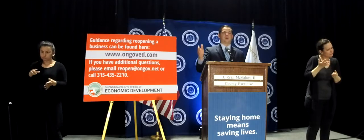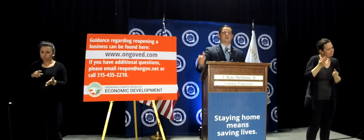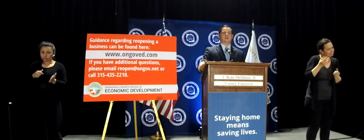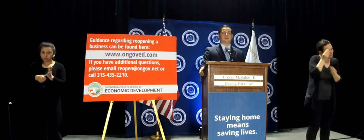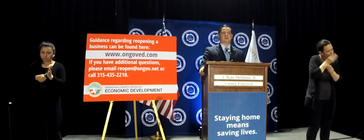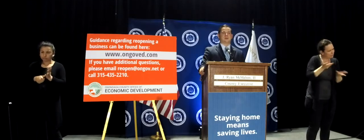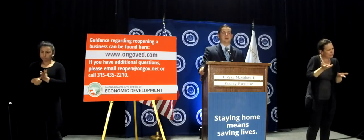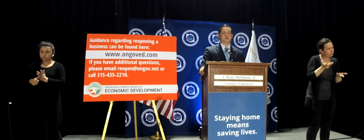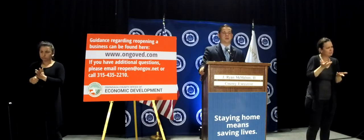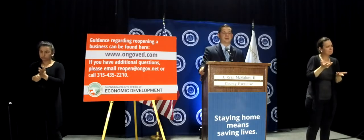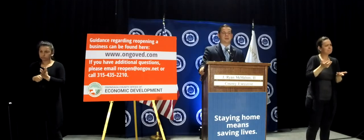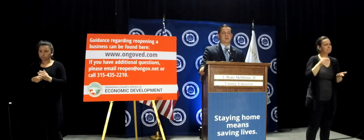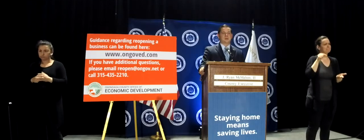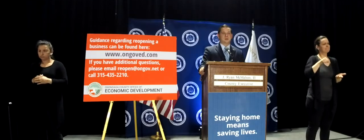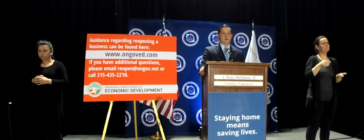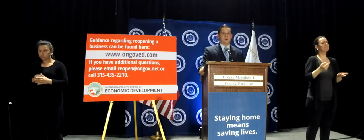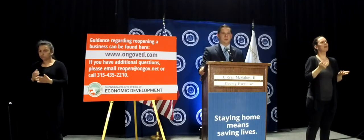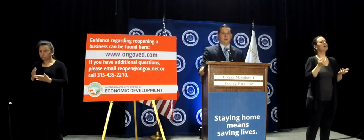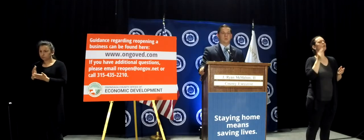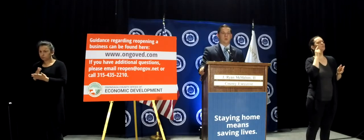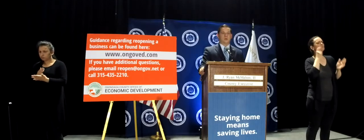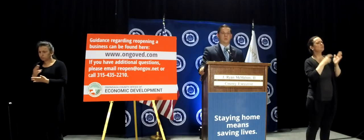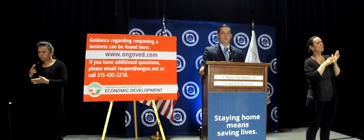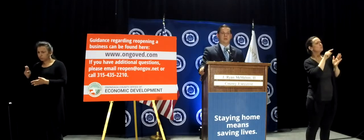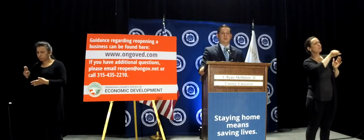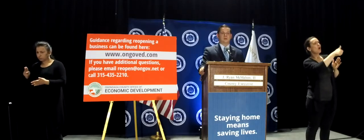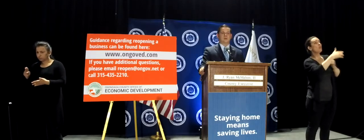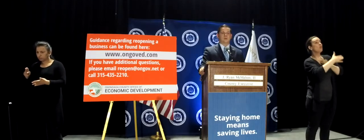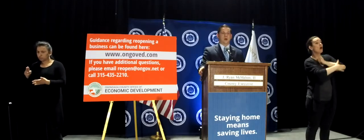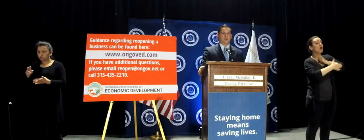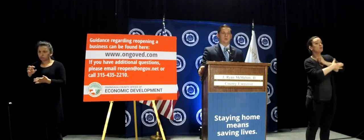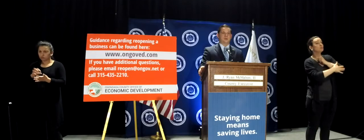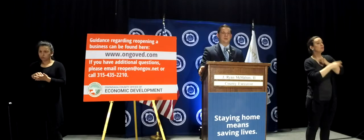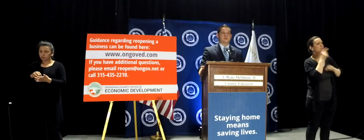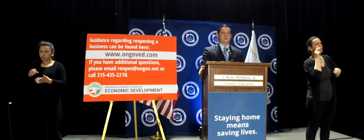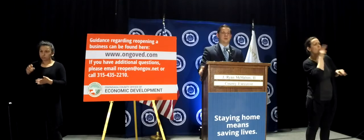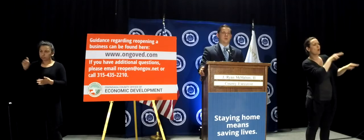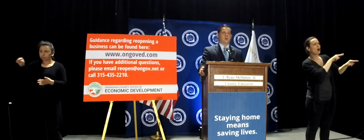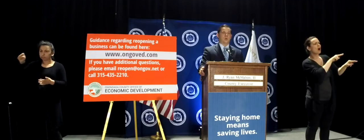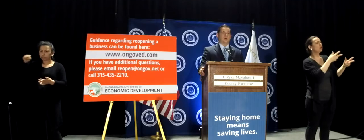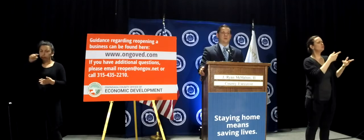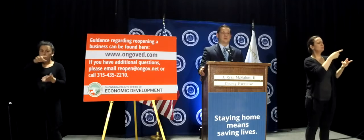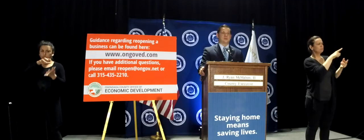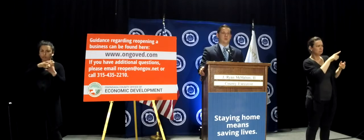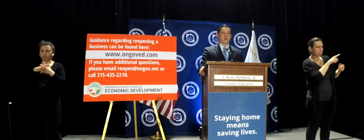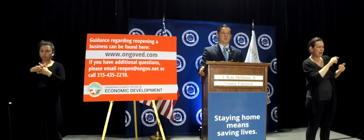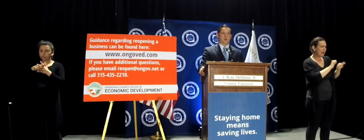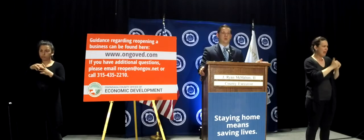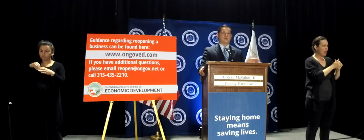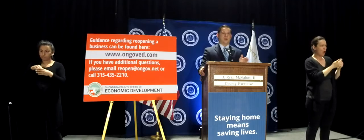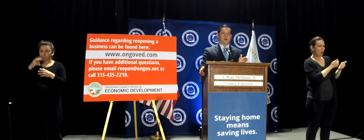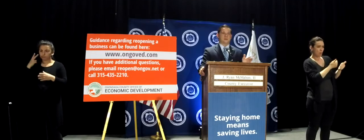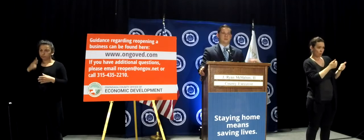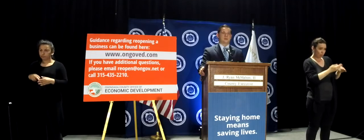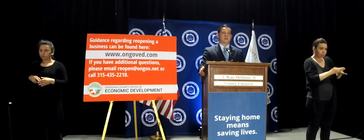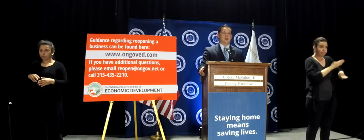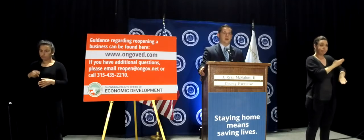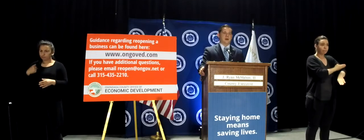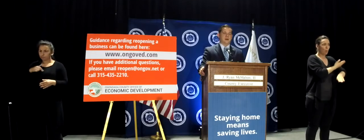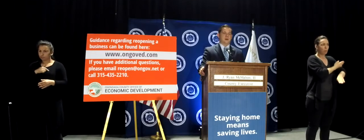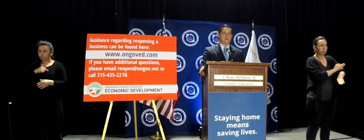in other parts of the country. So what we do know is what works and what has worked for